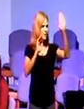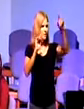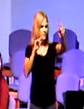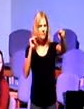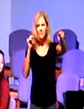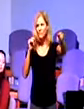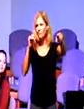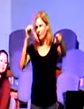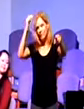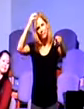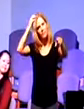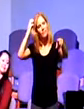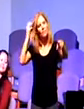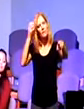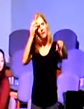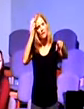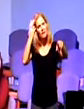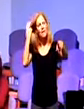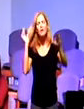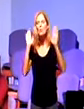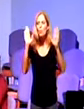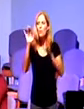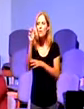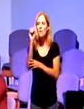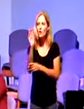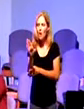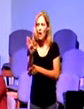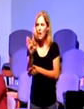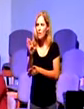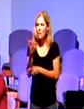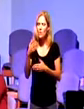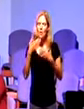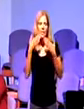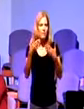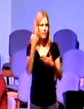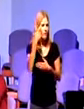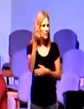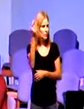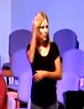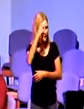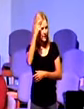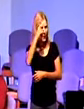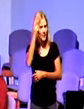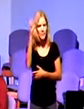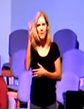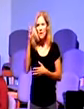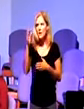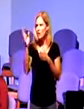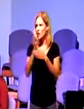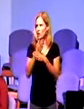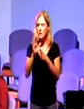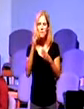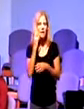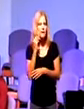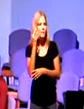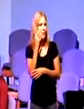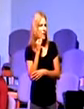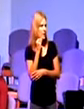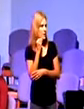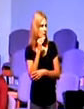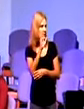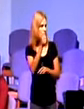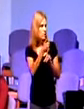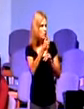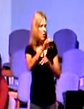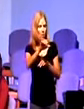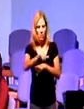see. There he is. He's right there. He did a wonderful job, and so grateful for his wisdom. Shared some experiences in his own